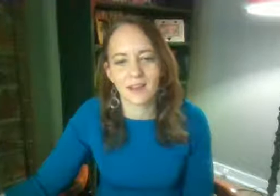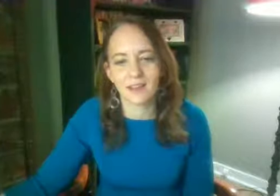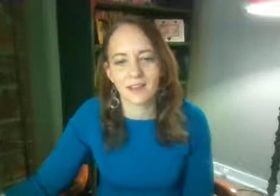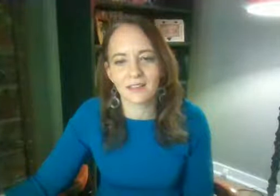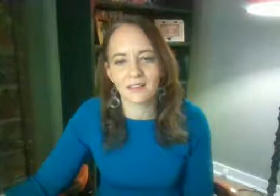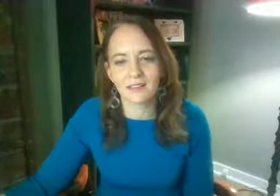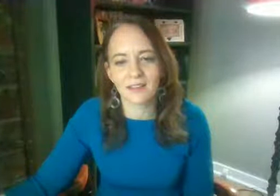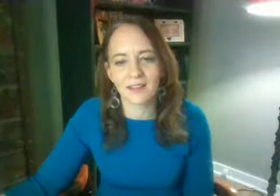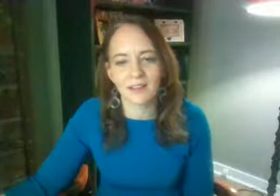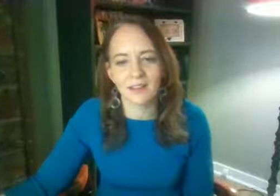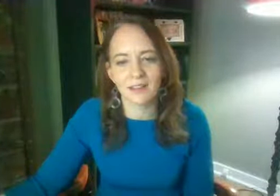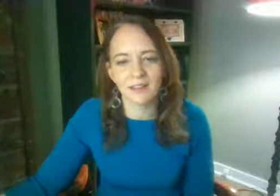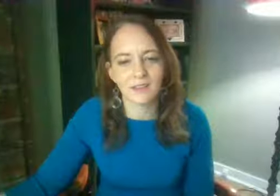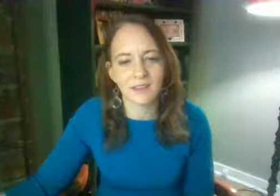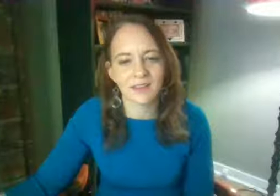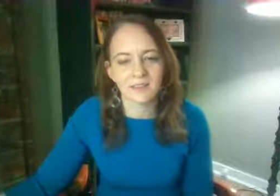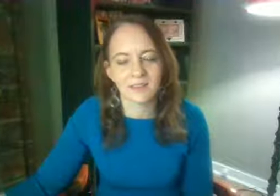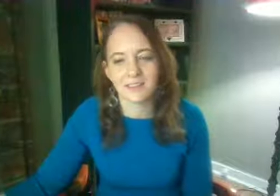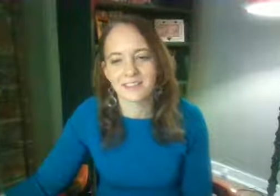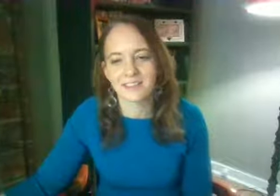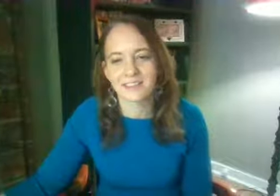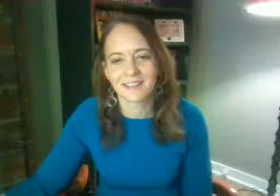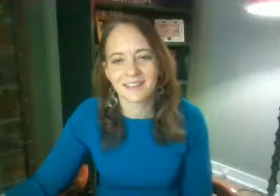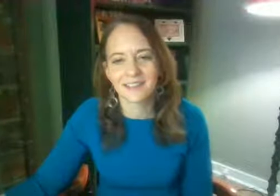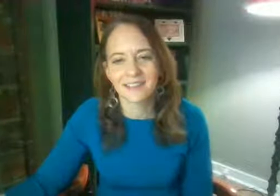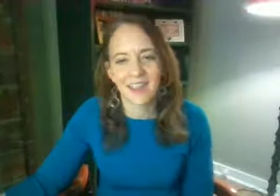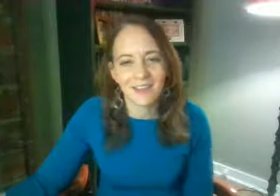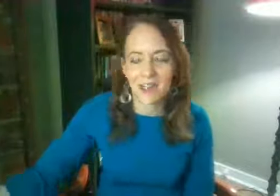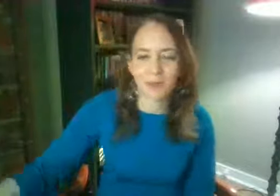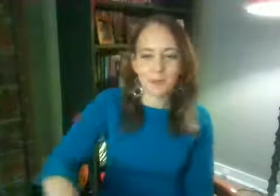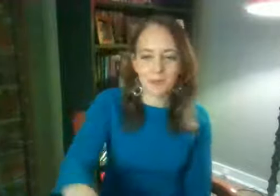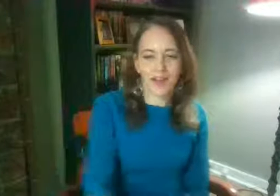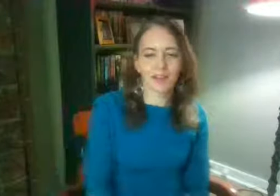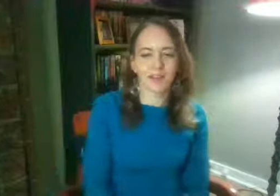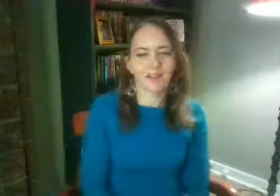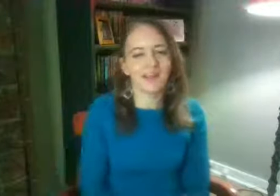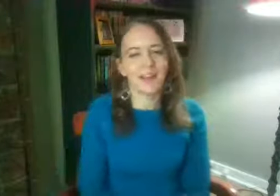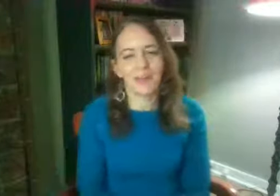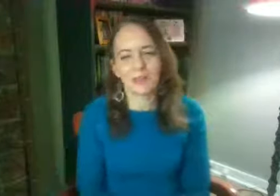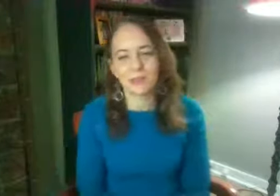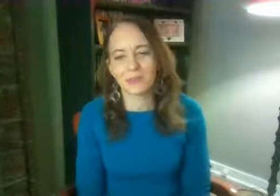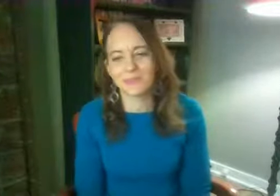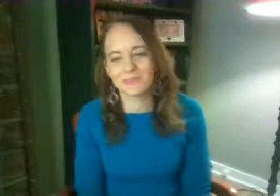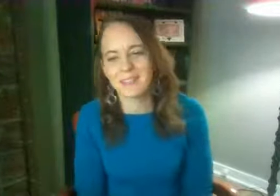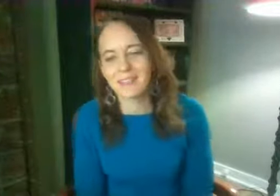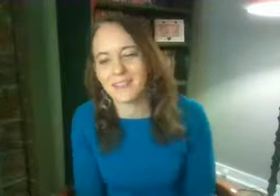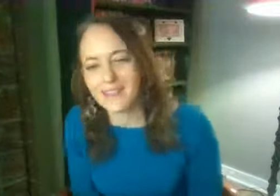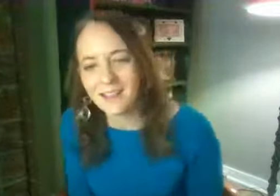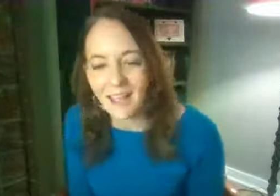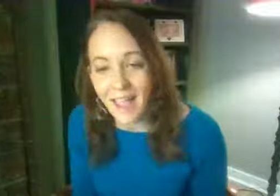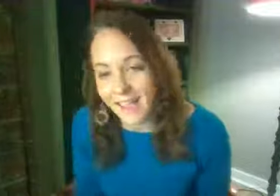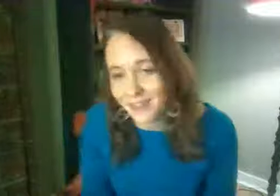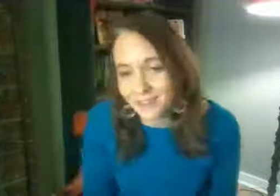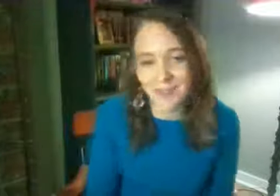There it is. All right, fantastic. Hey, there's a couple of people out there. How cool. Hey,